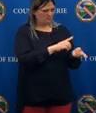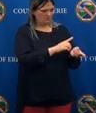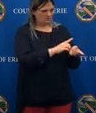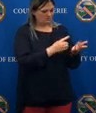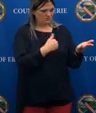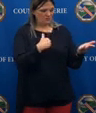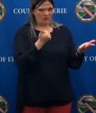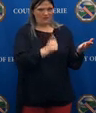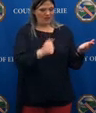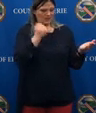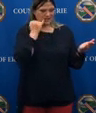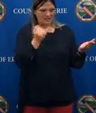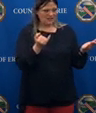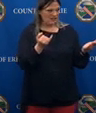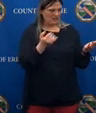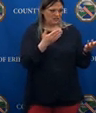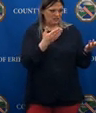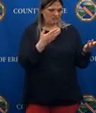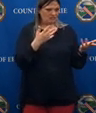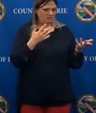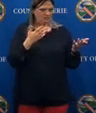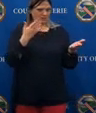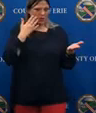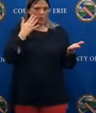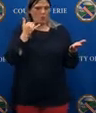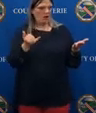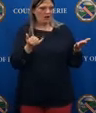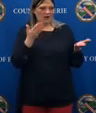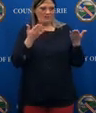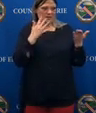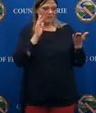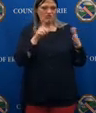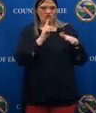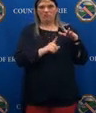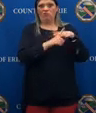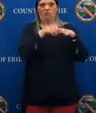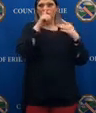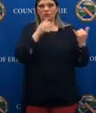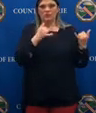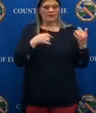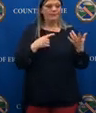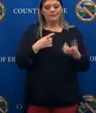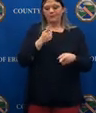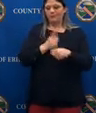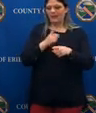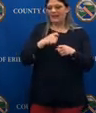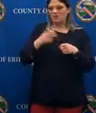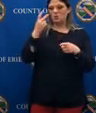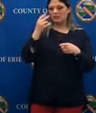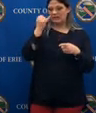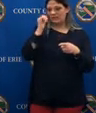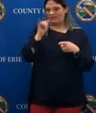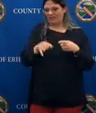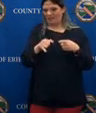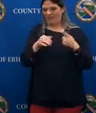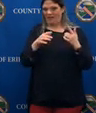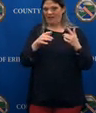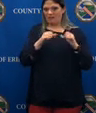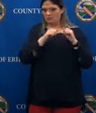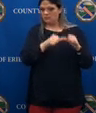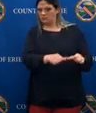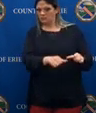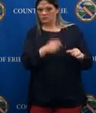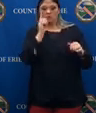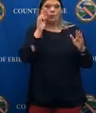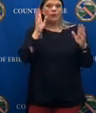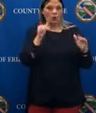just could potentially be the circumstance of the day? Right. I mean, we'll have to see if those trends persist. I mean, we hope that we